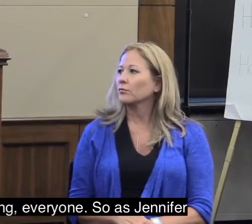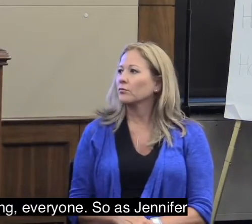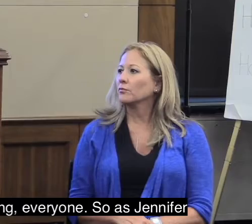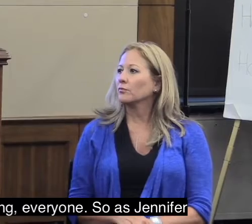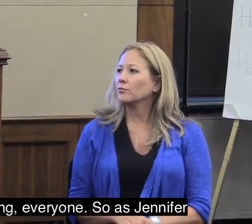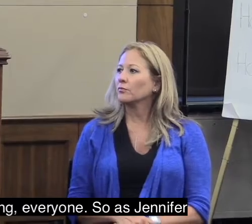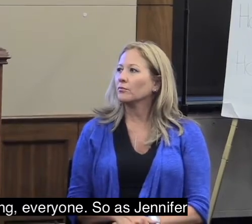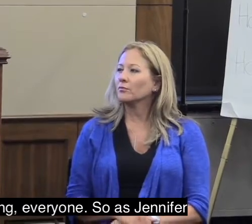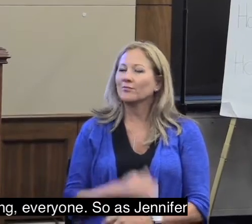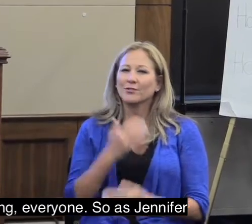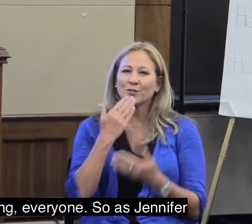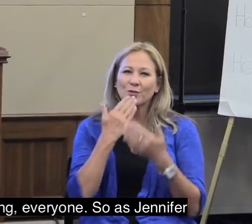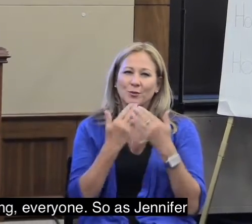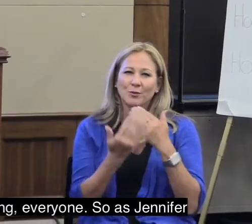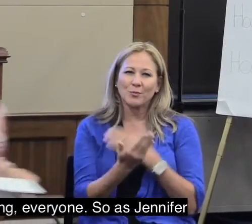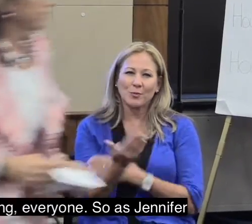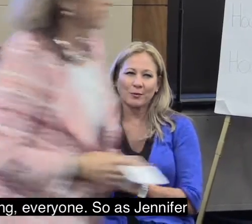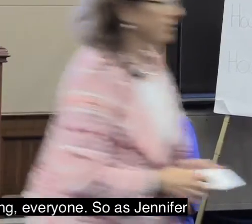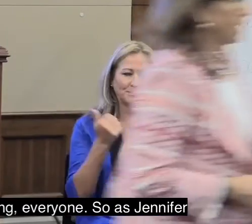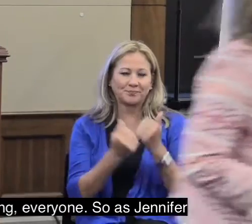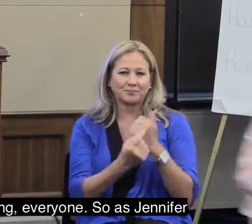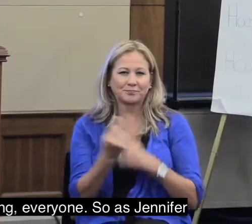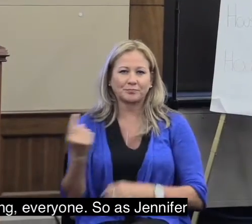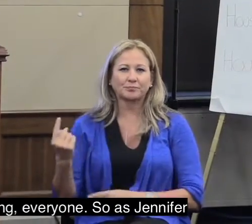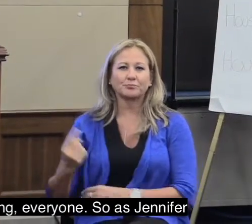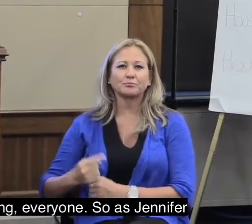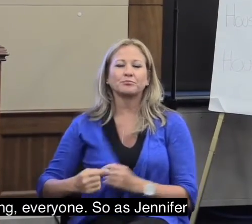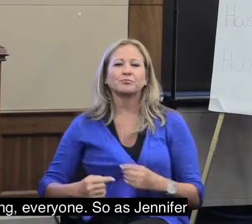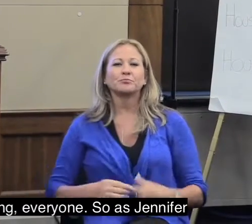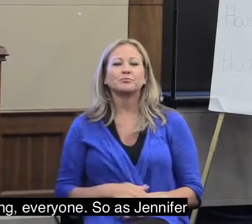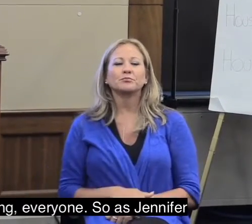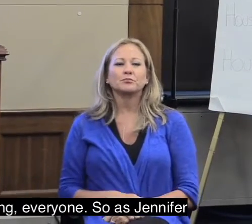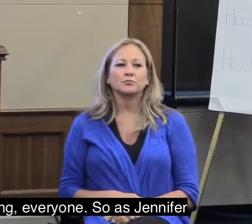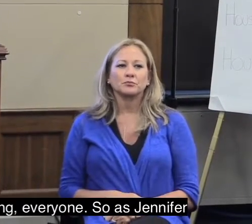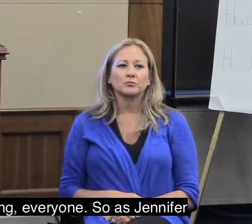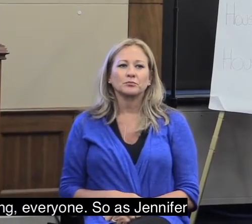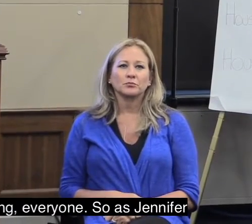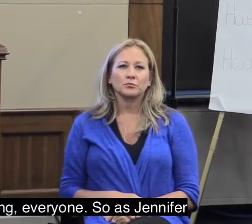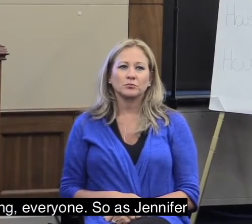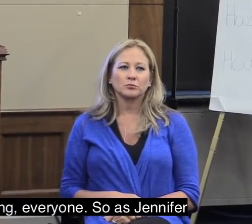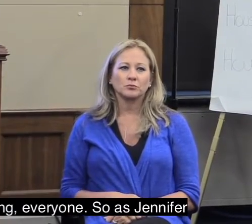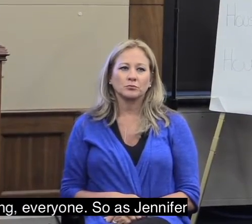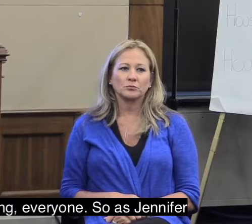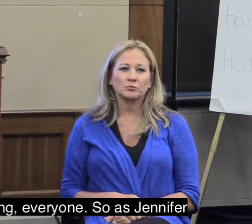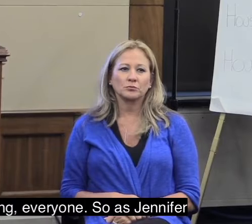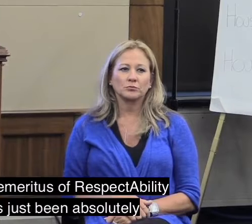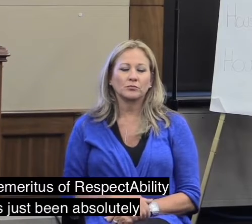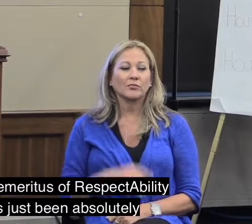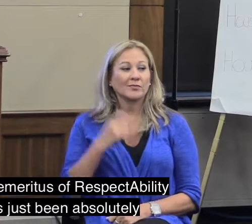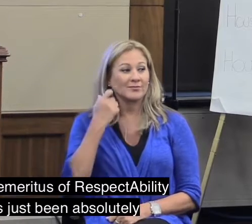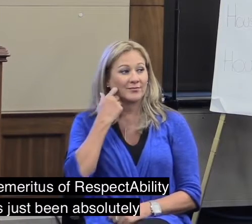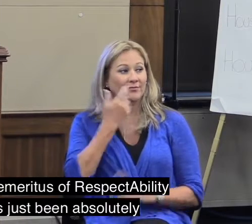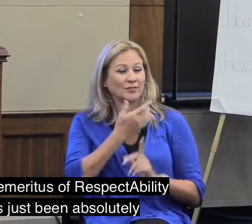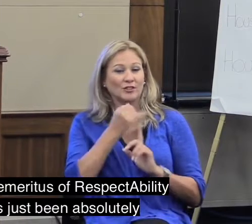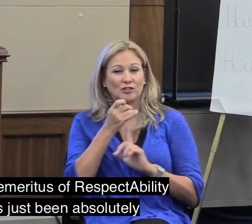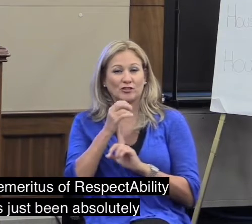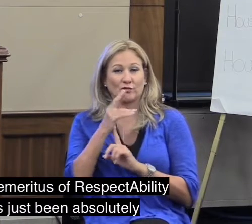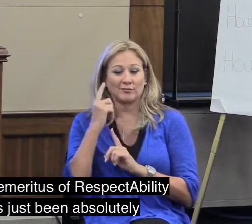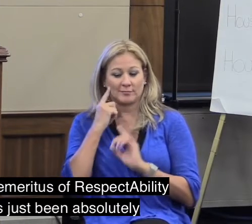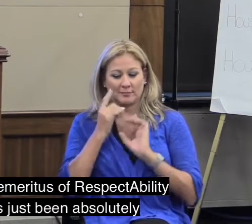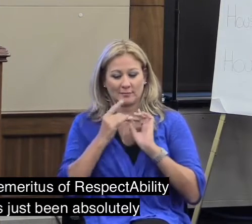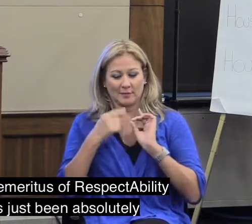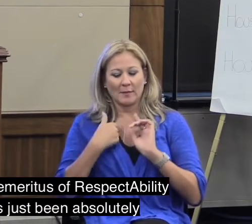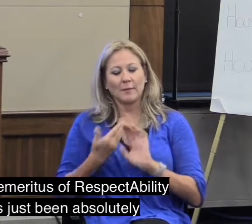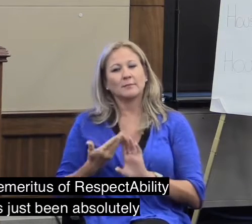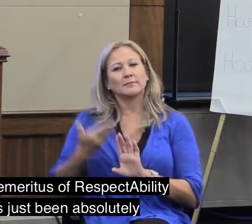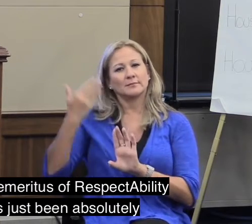All right, good morning, everyone. Yes, so as Jennifer said, I am the